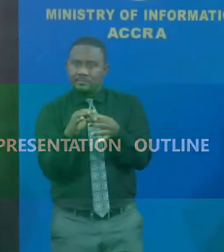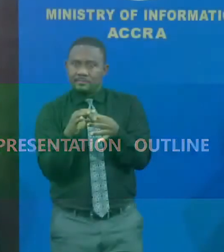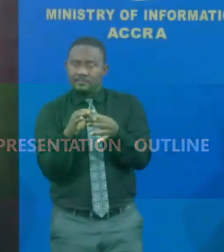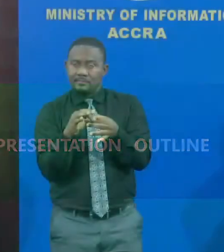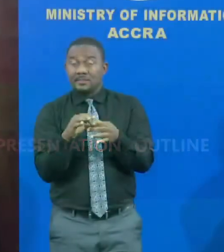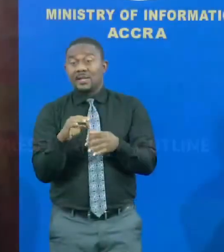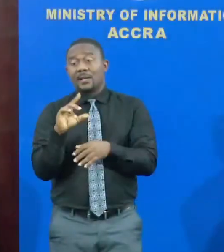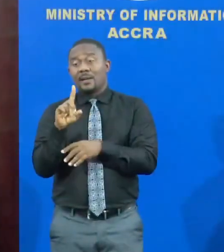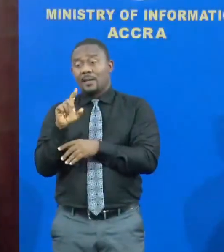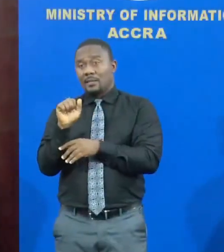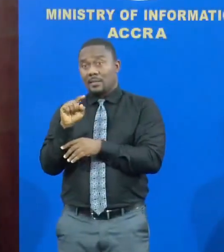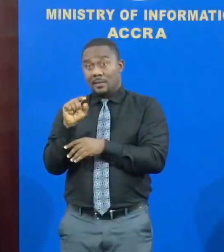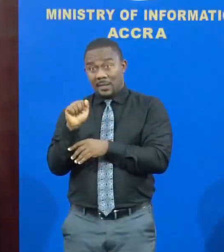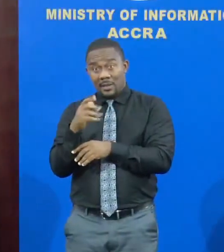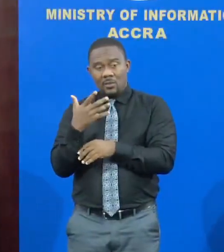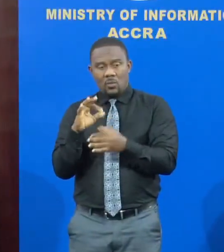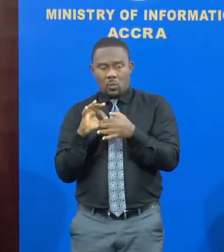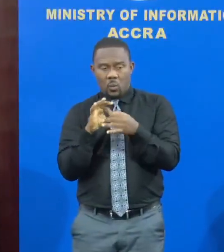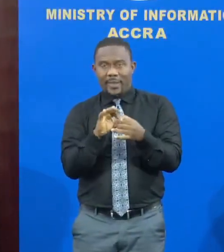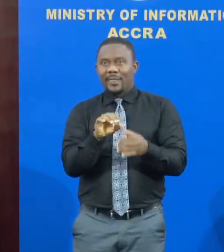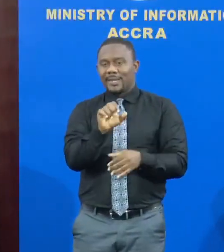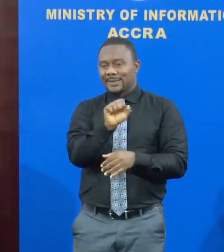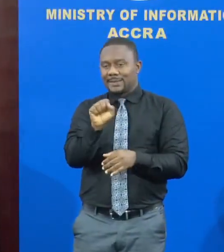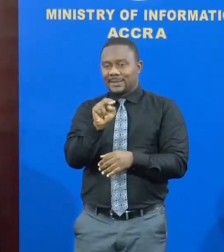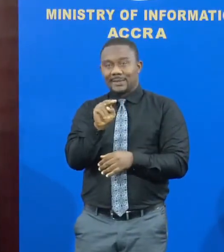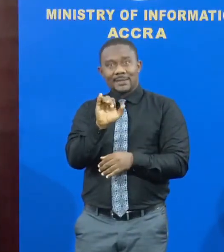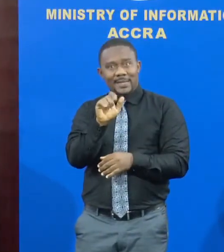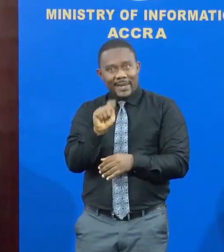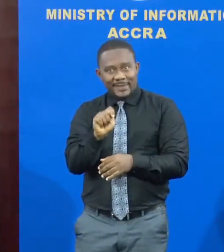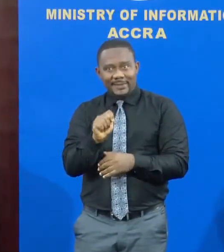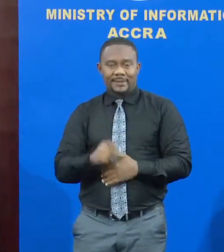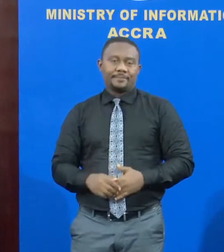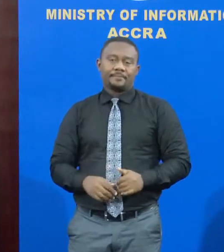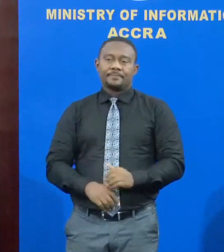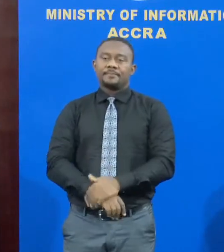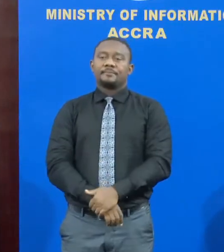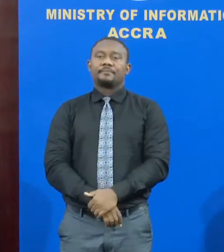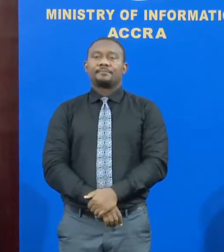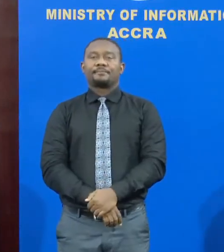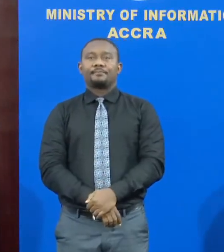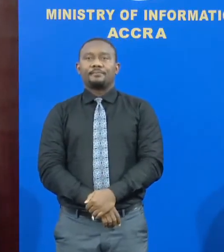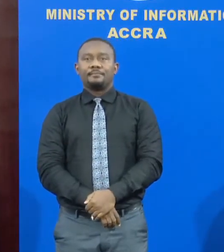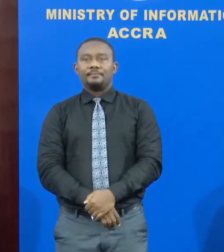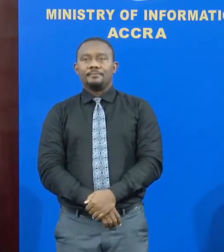data harmonization with the Social Security and National Insurance Trust.